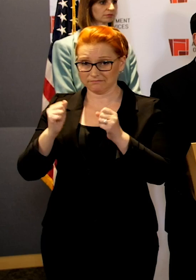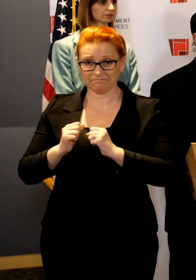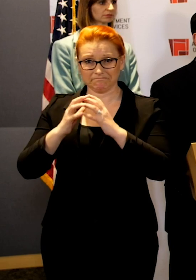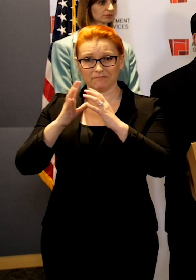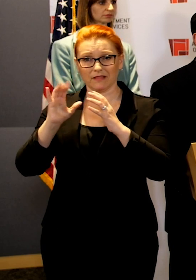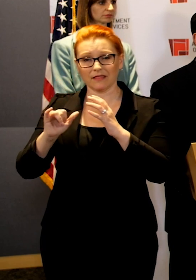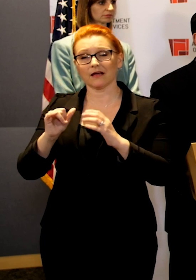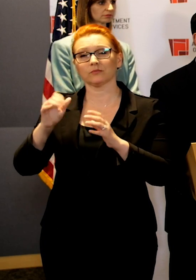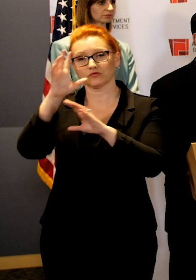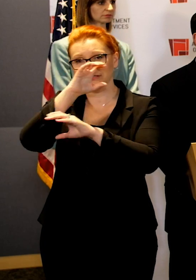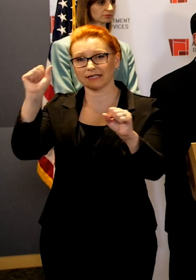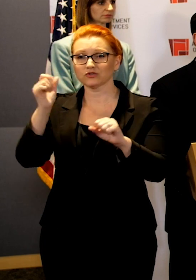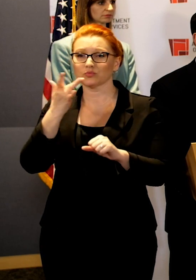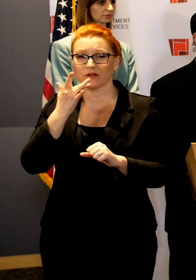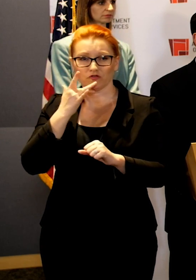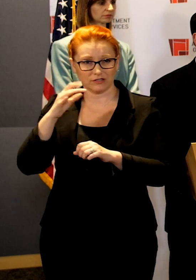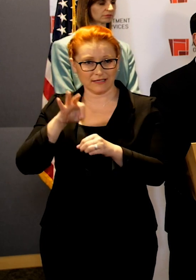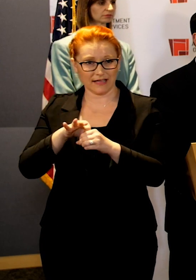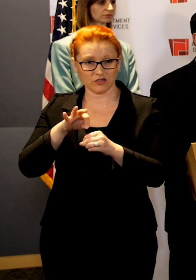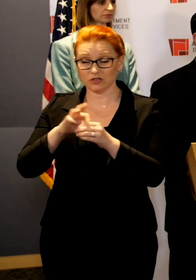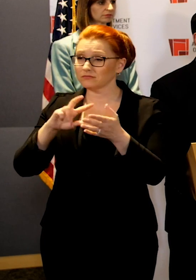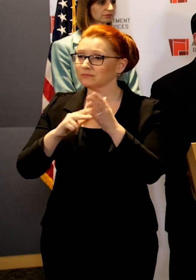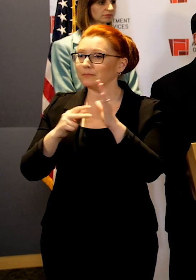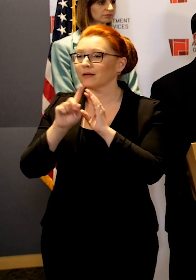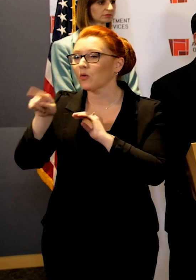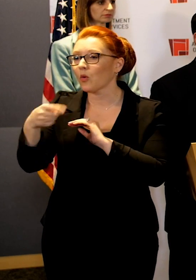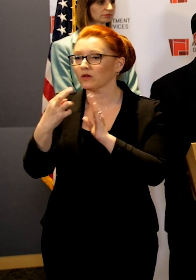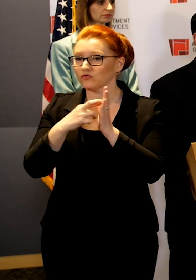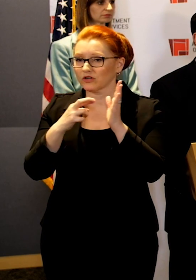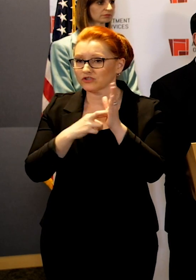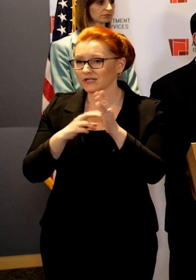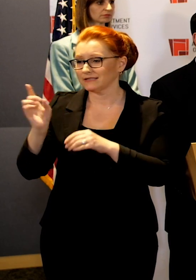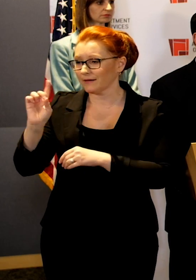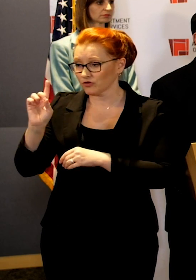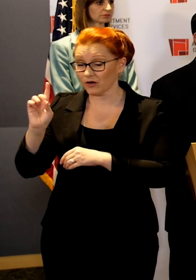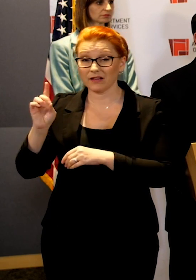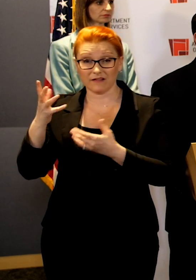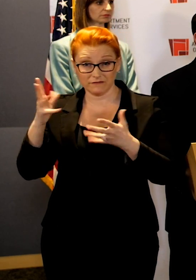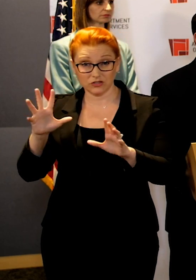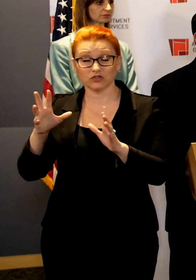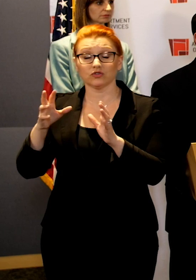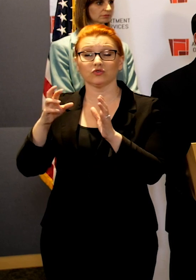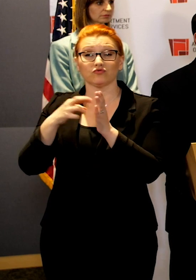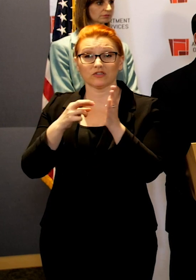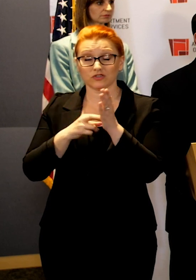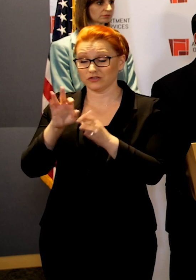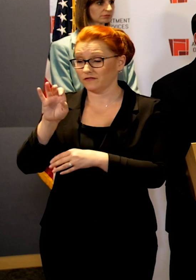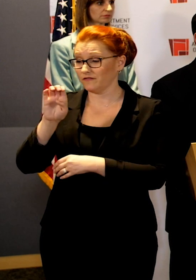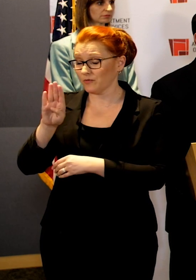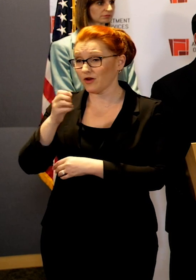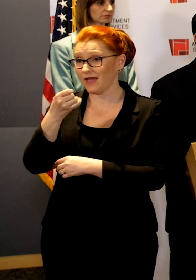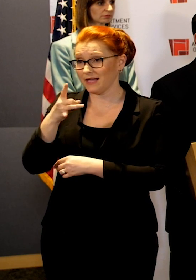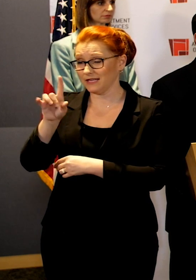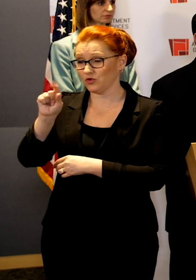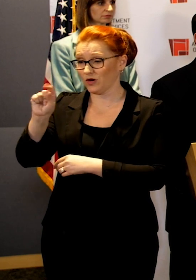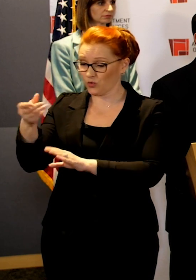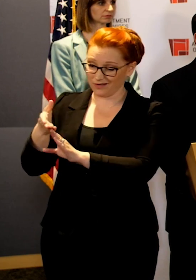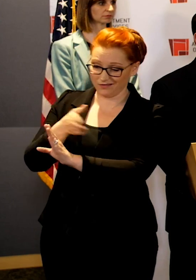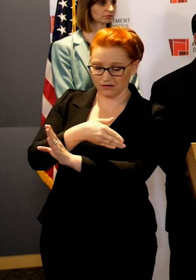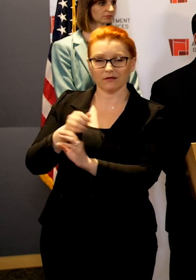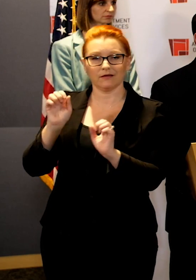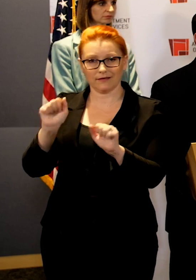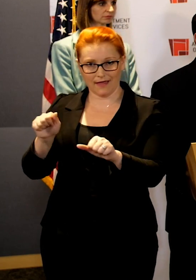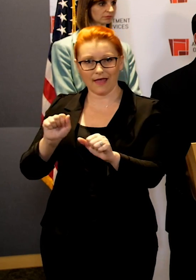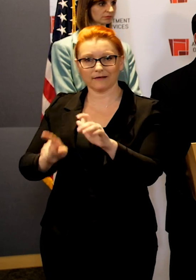preference election, so only registered Democrats who are registered by the deadline of February 18th, 2020 are going to be able to